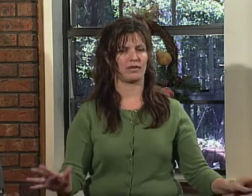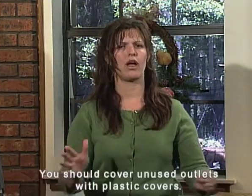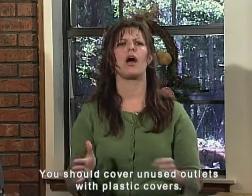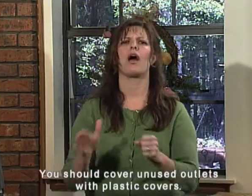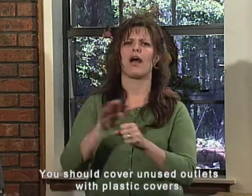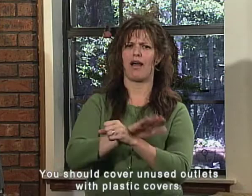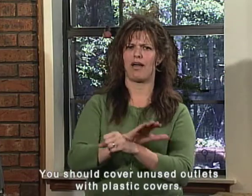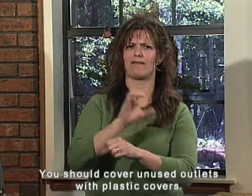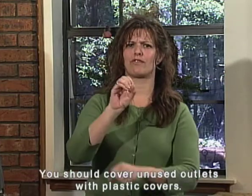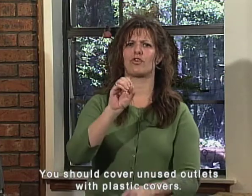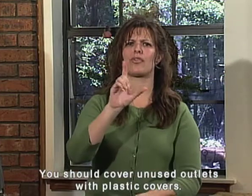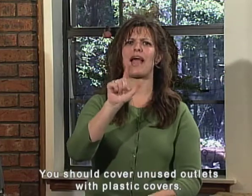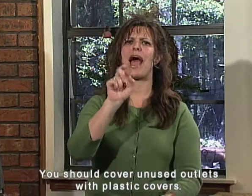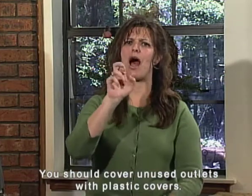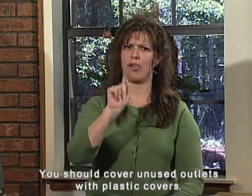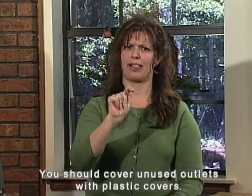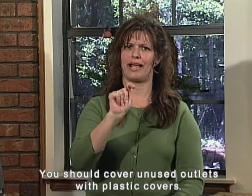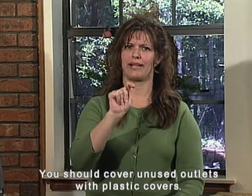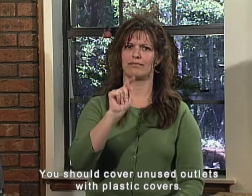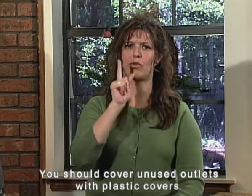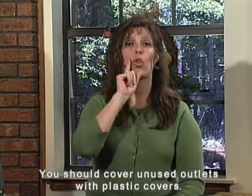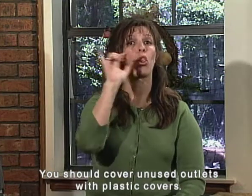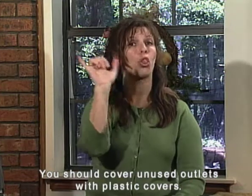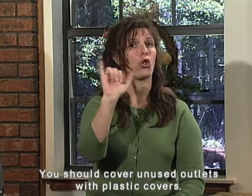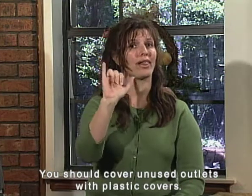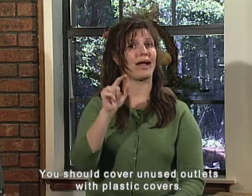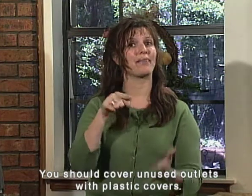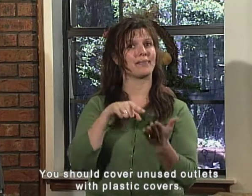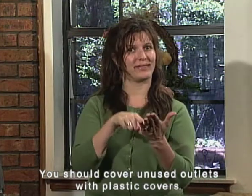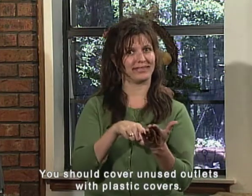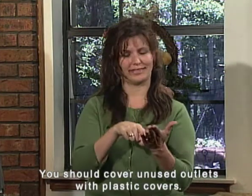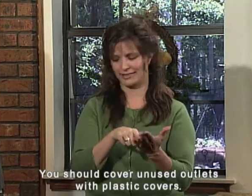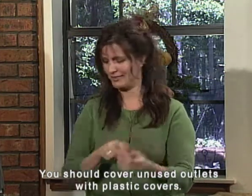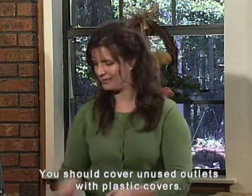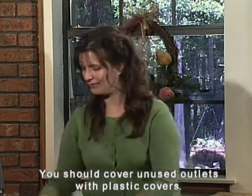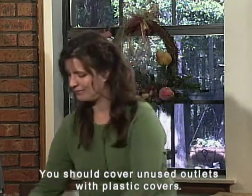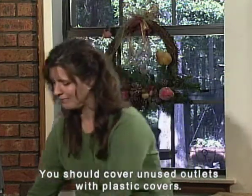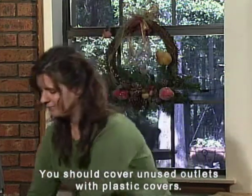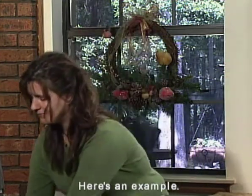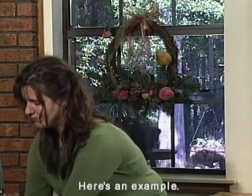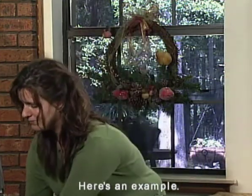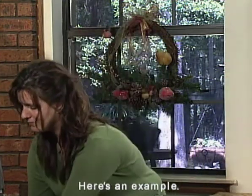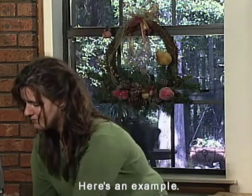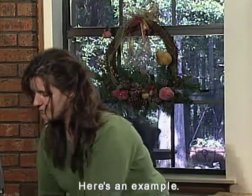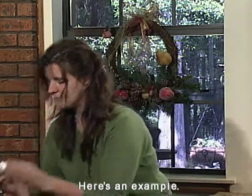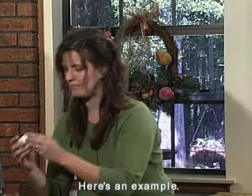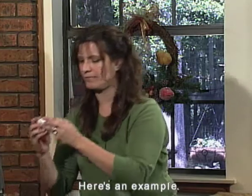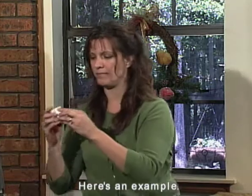you should cover unused outlets with plastic covers. Here's an example.